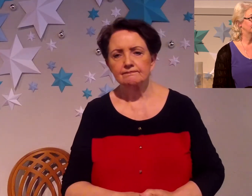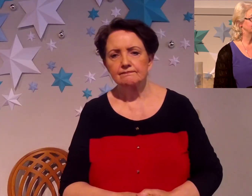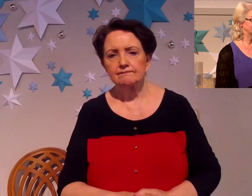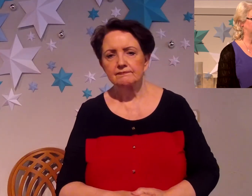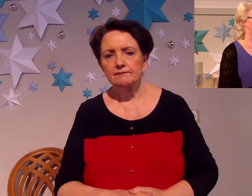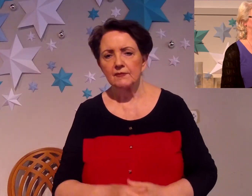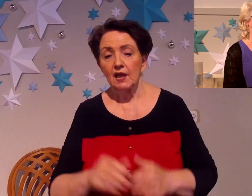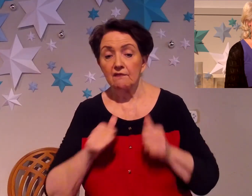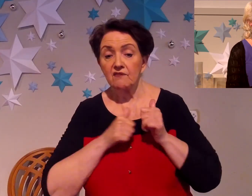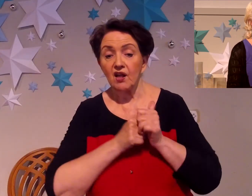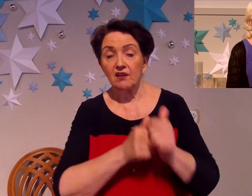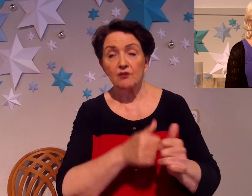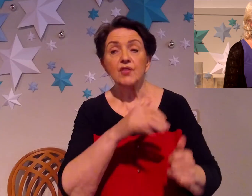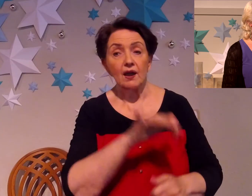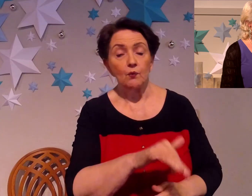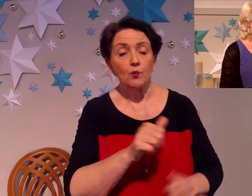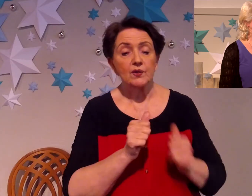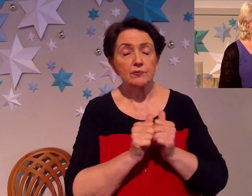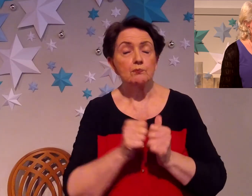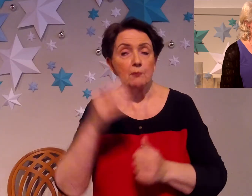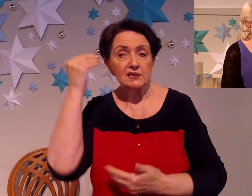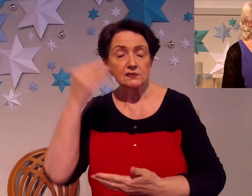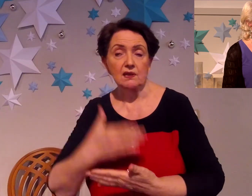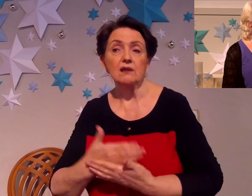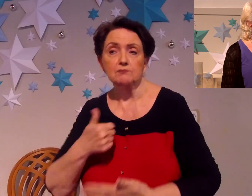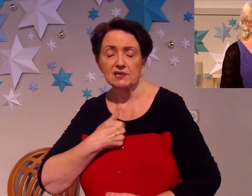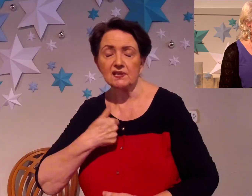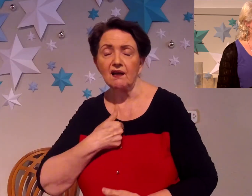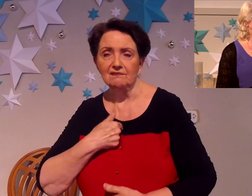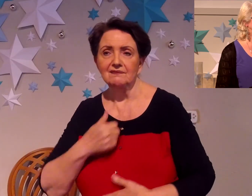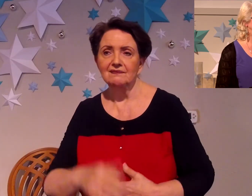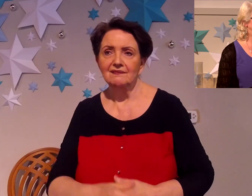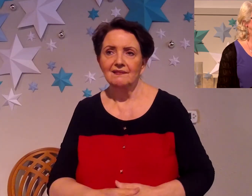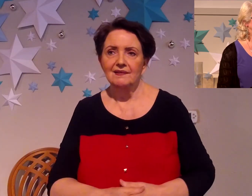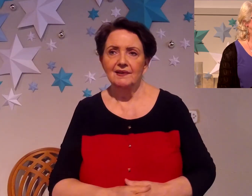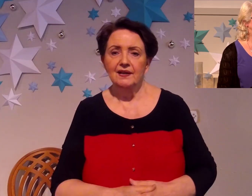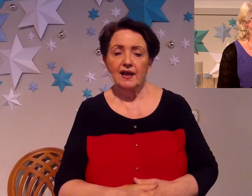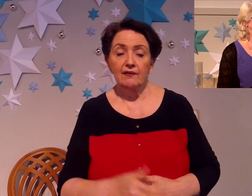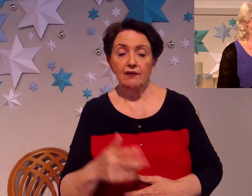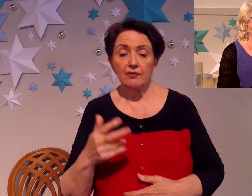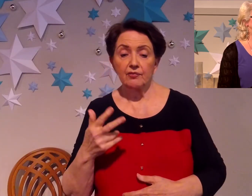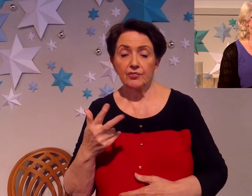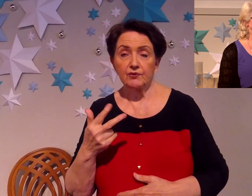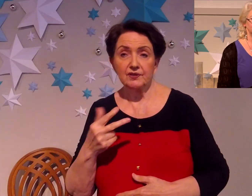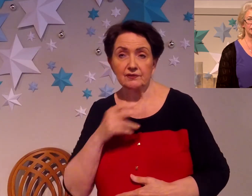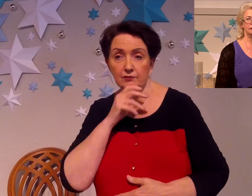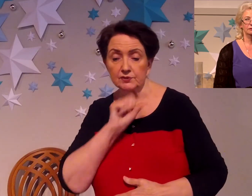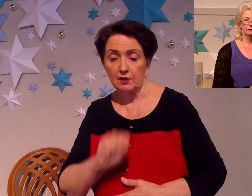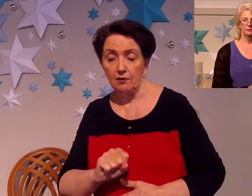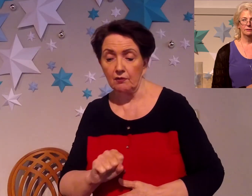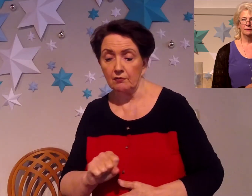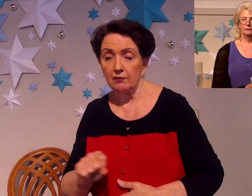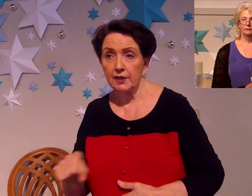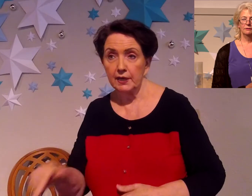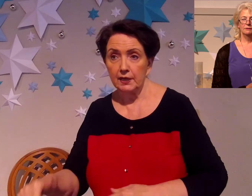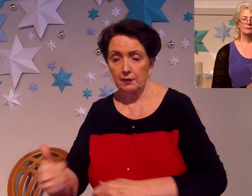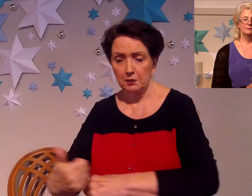along with my son. And at 13, he accused me.